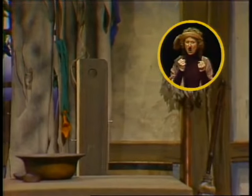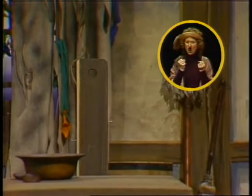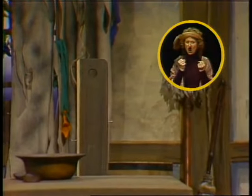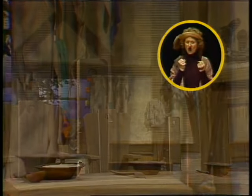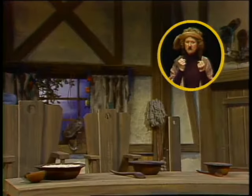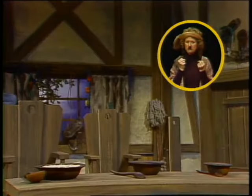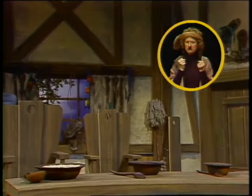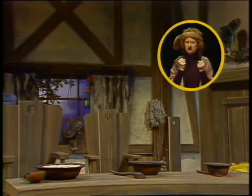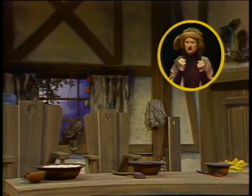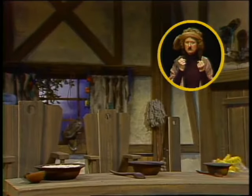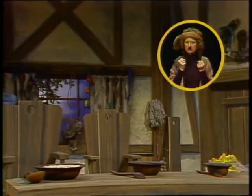Except that it broke.